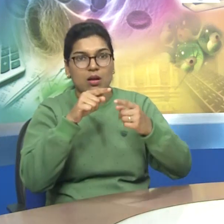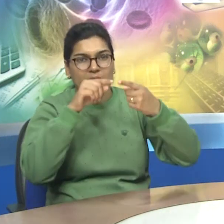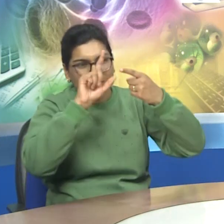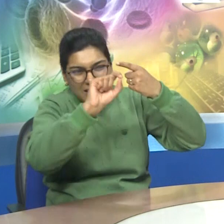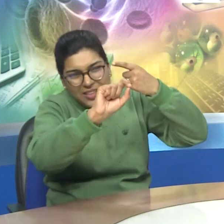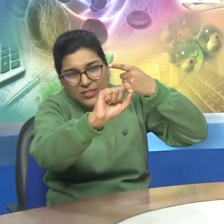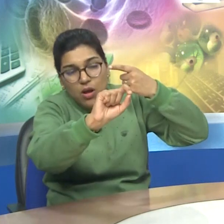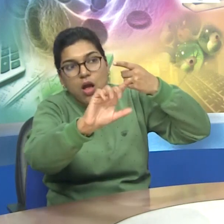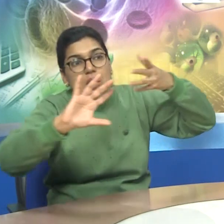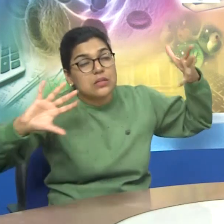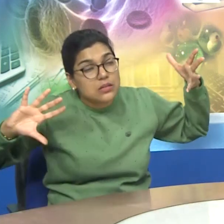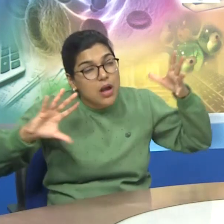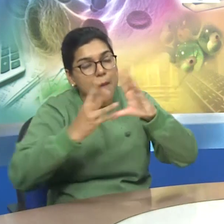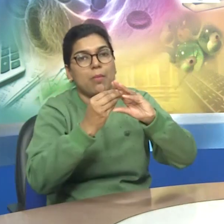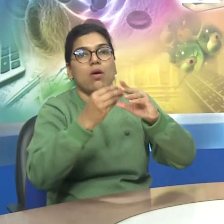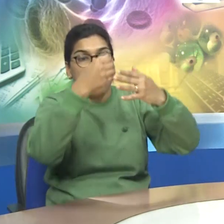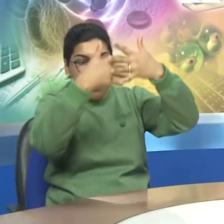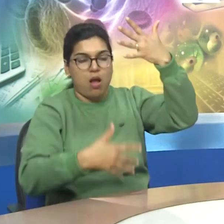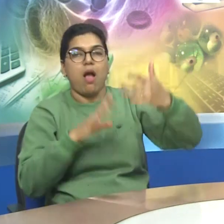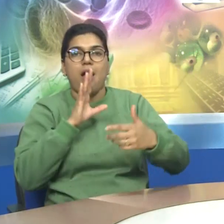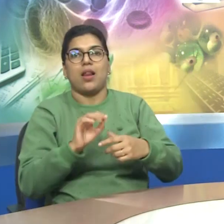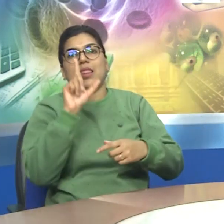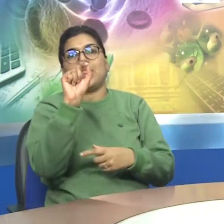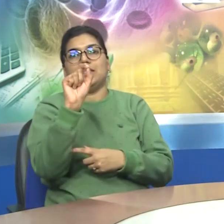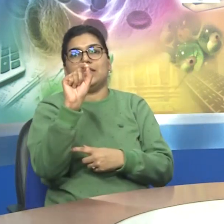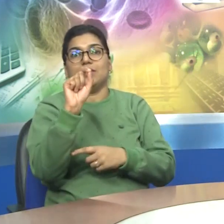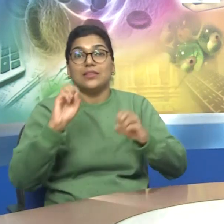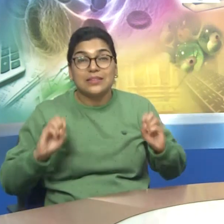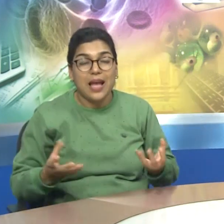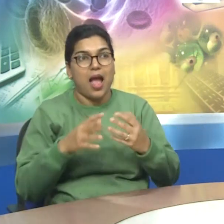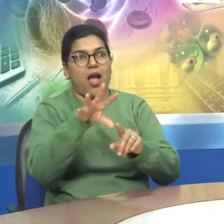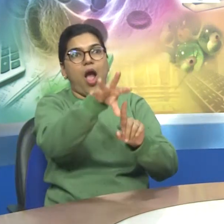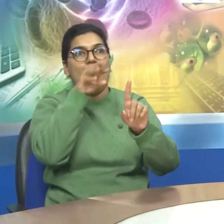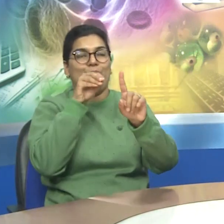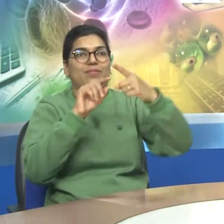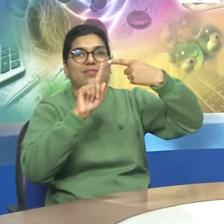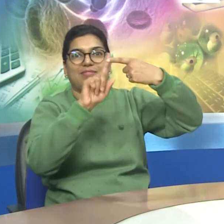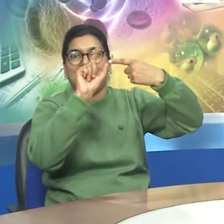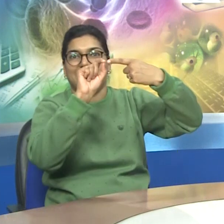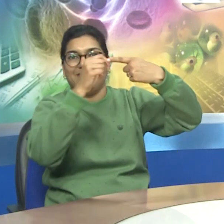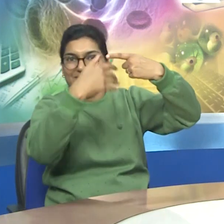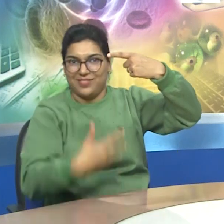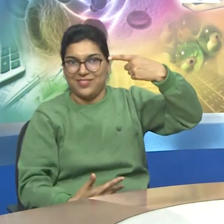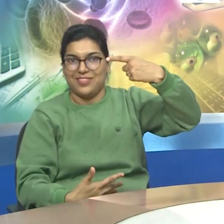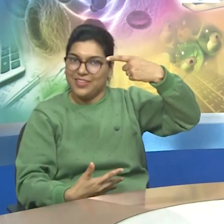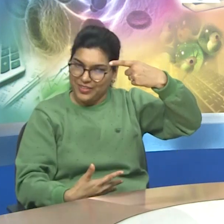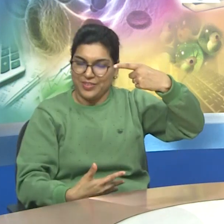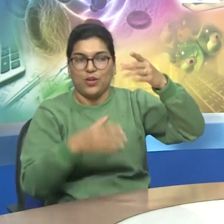Point 3 explains that the first summary contains the 10 main classes.